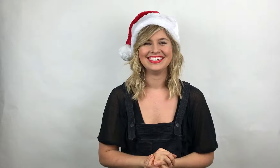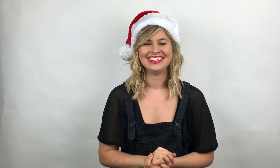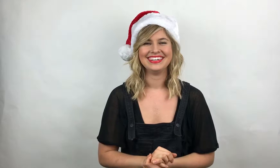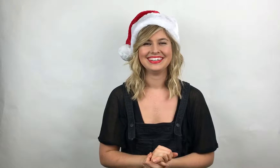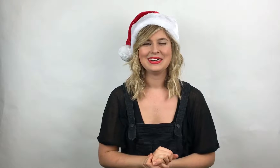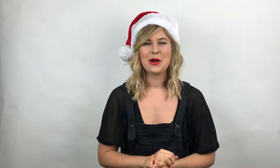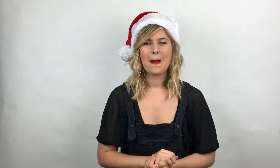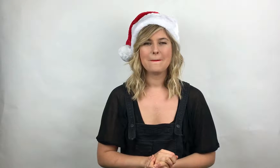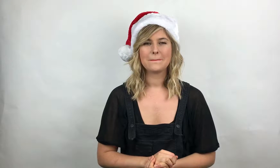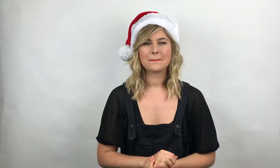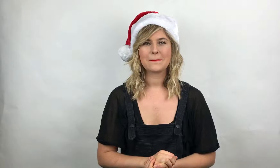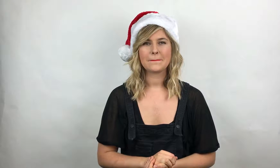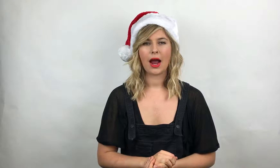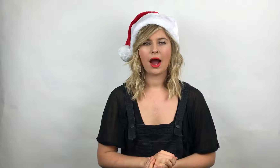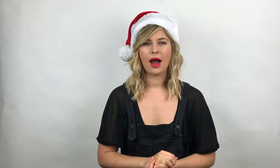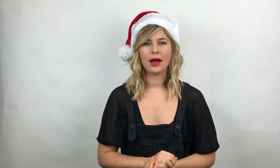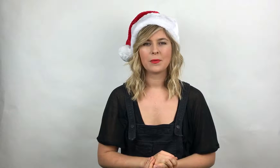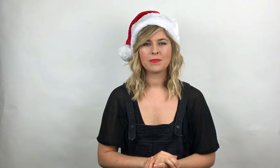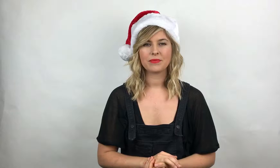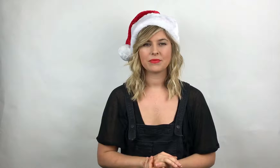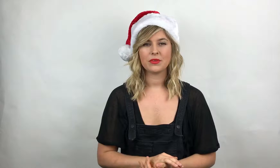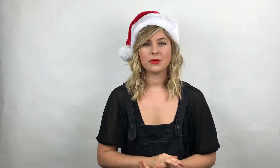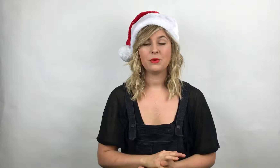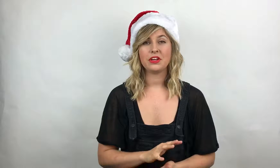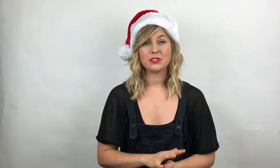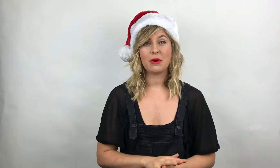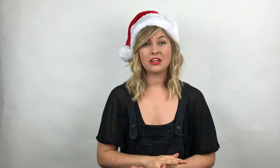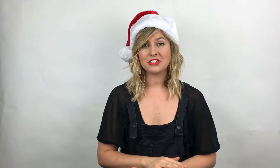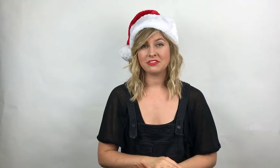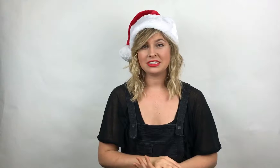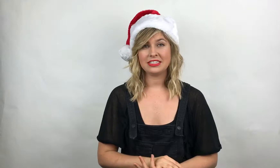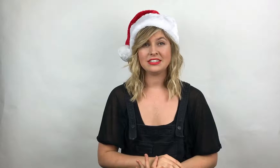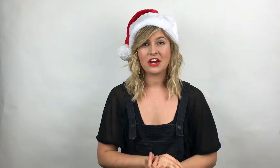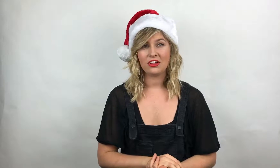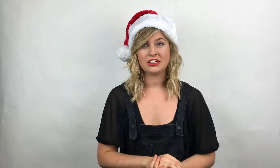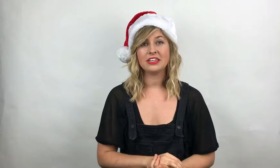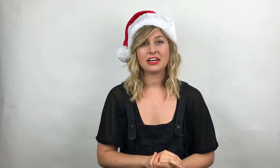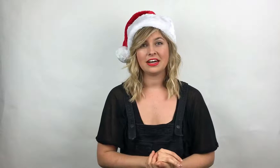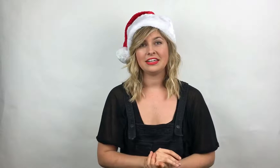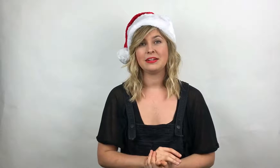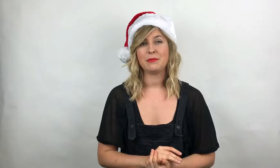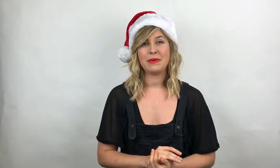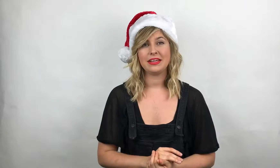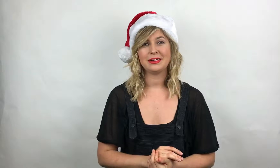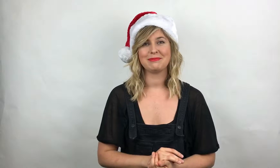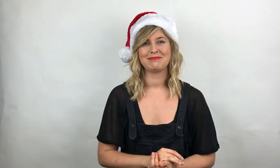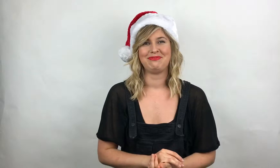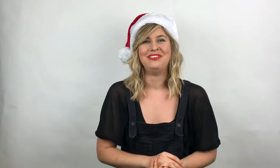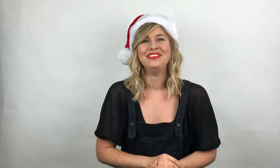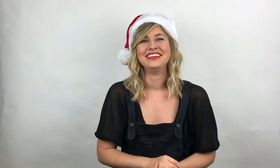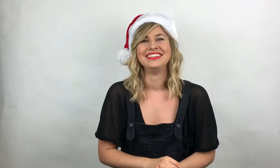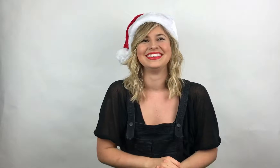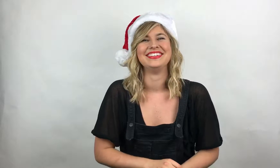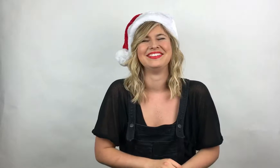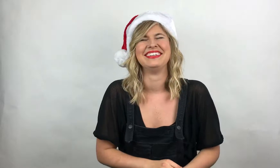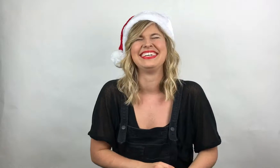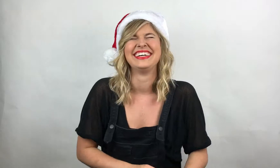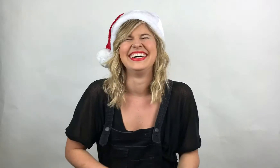Alright, three, two. With our spa services, color, cut, makeup. Oh my